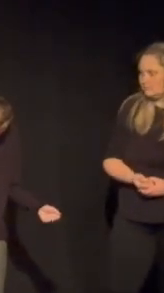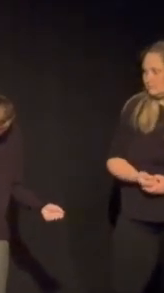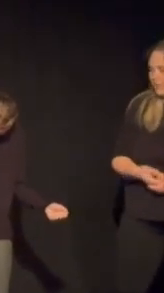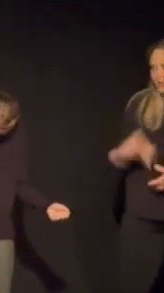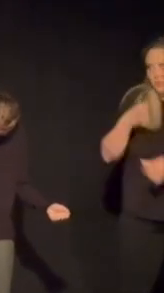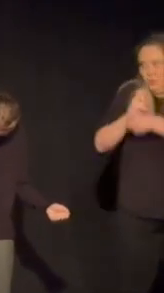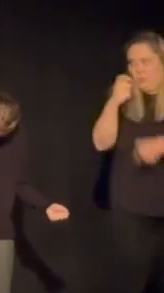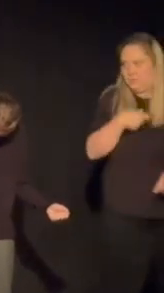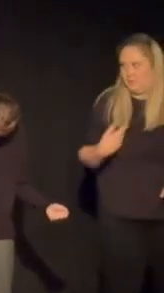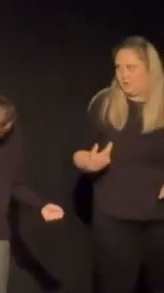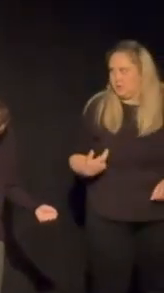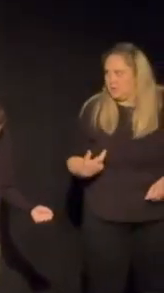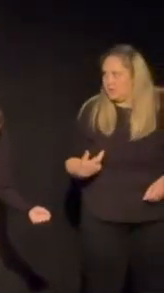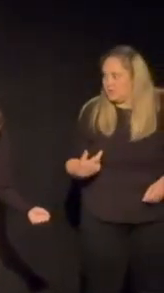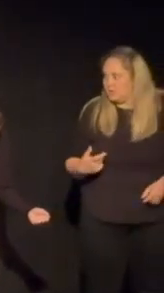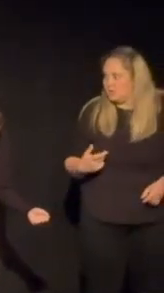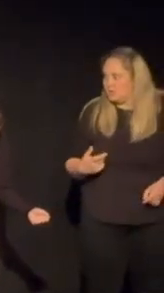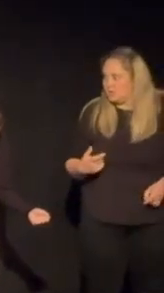There's a trick.